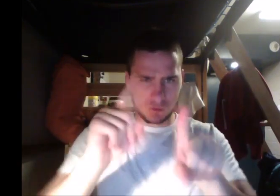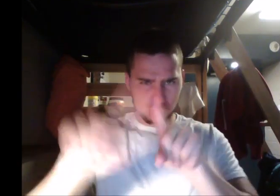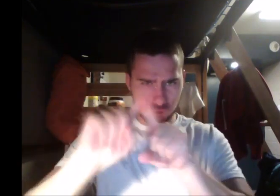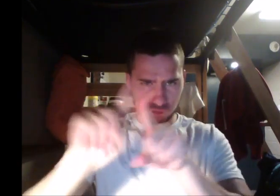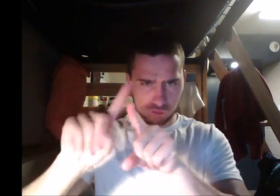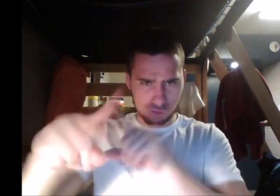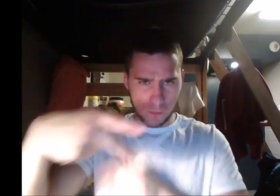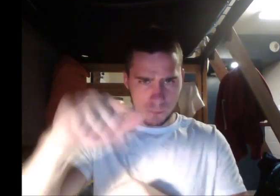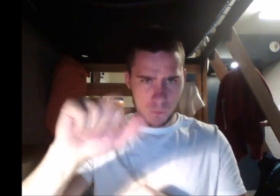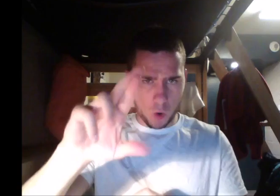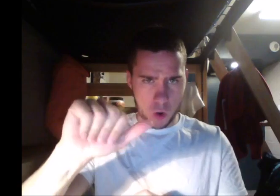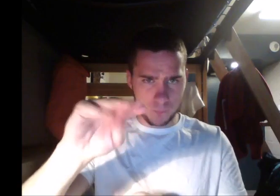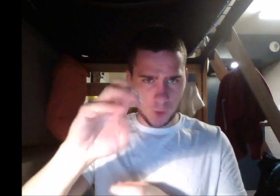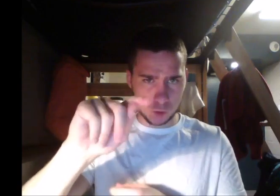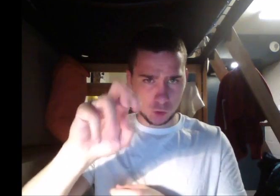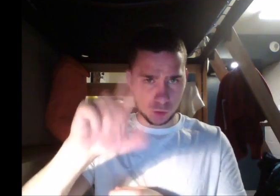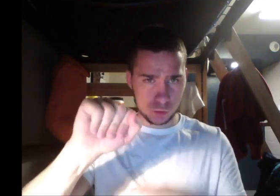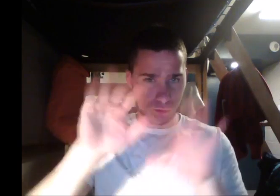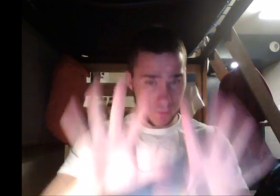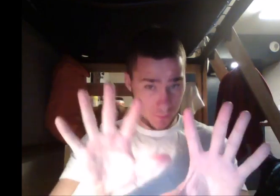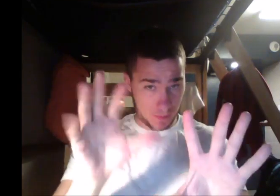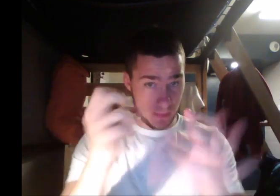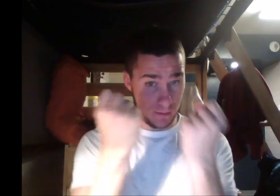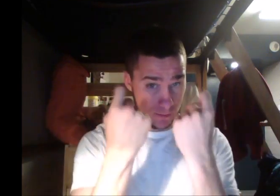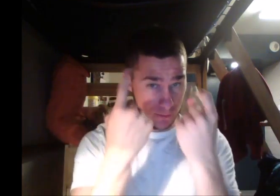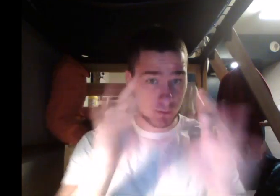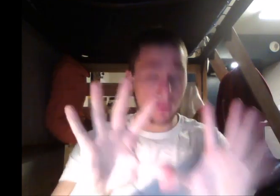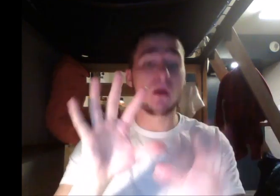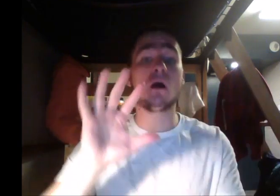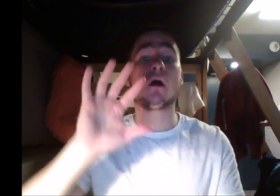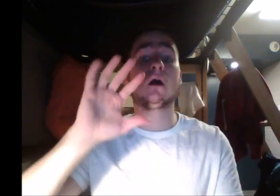I mean, I don't want to jump the gun and say, I want to stay here, but